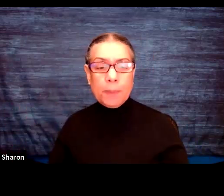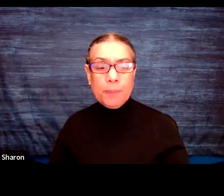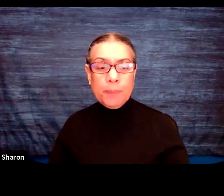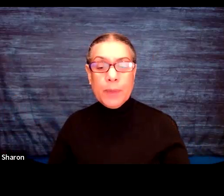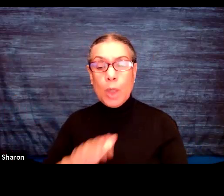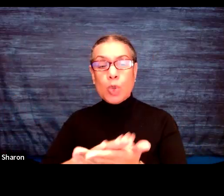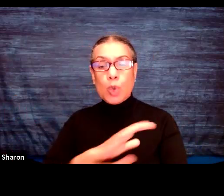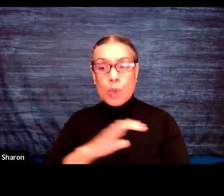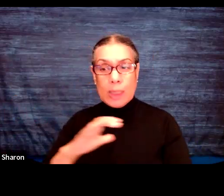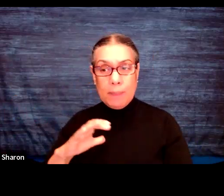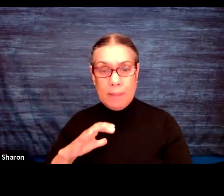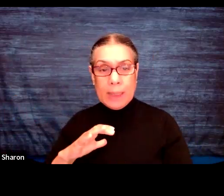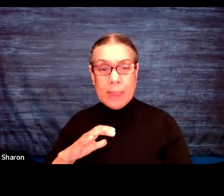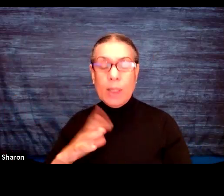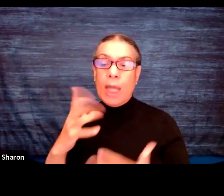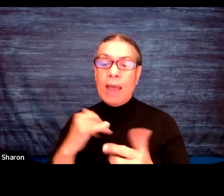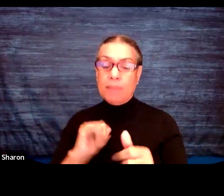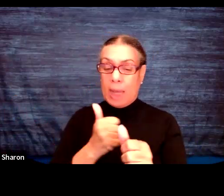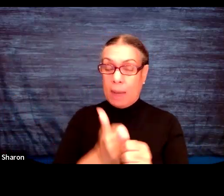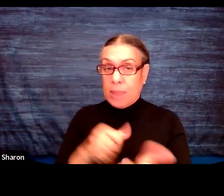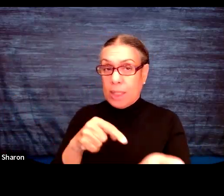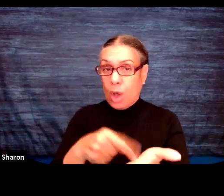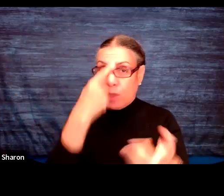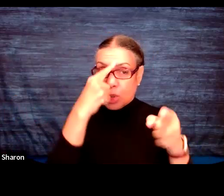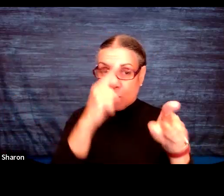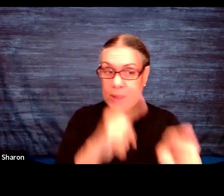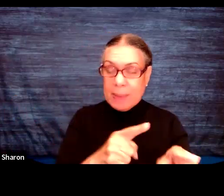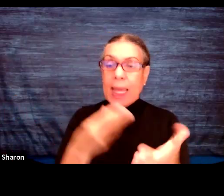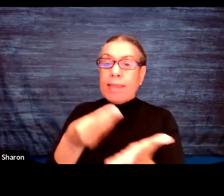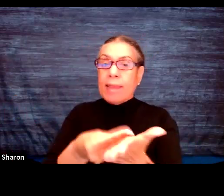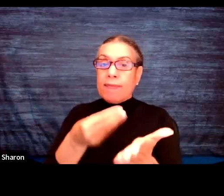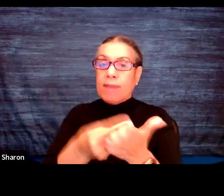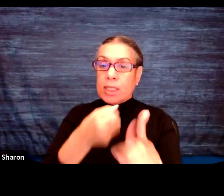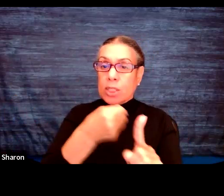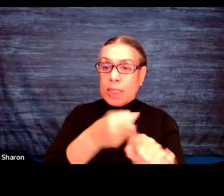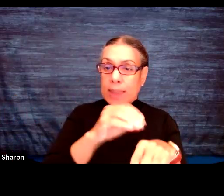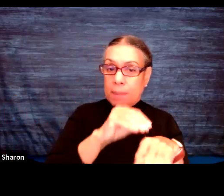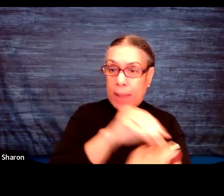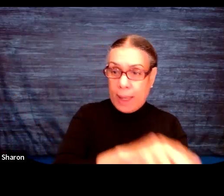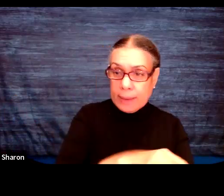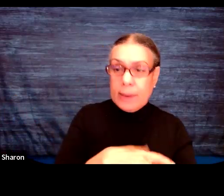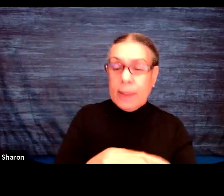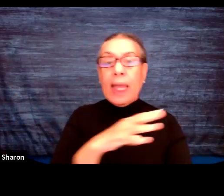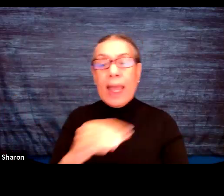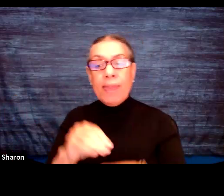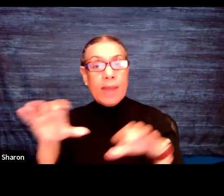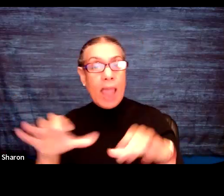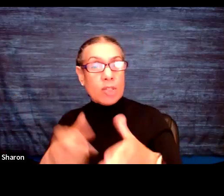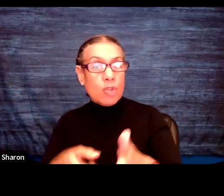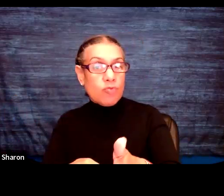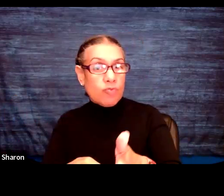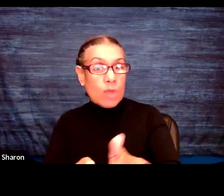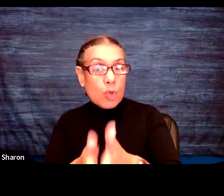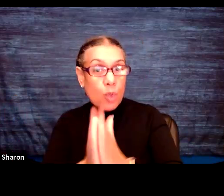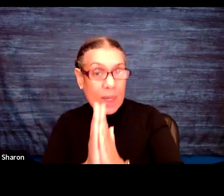school committee members have been updated on the recent agreement and its financial impact, the side letters of agreement, and the actions requested of the